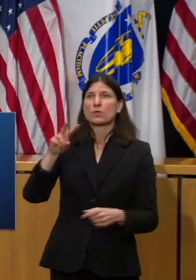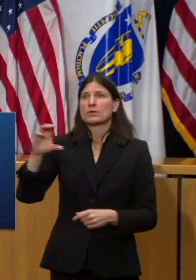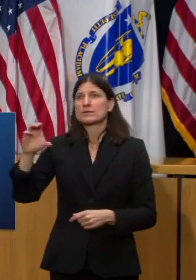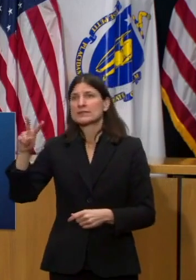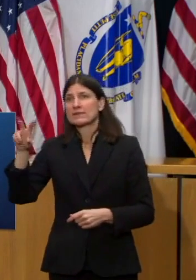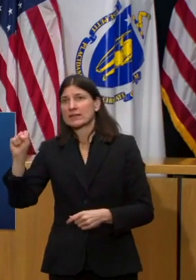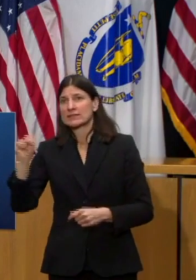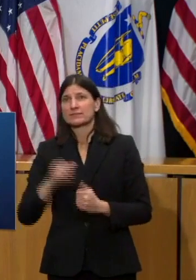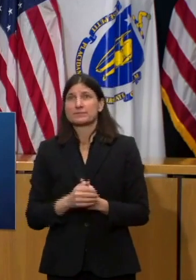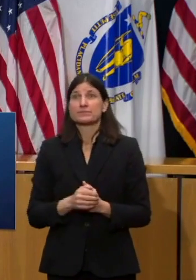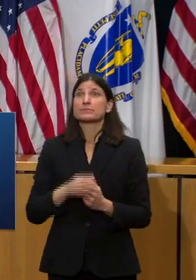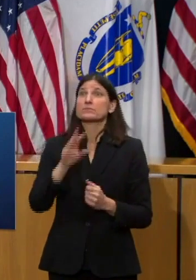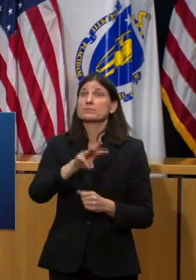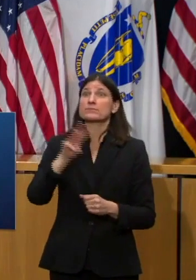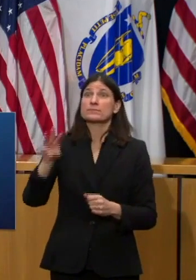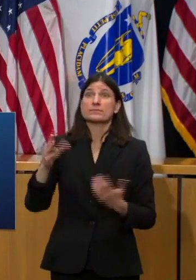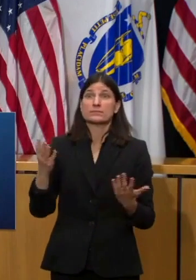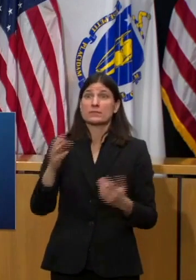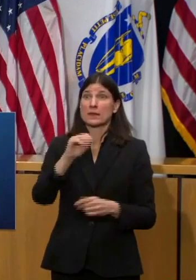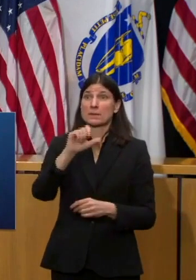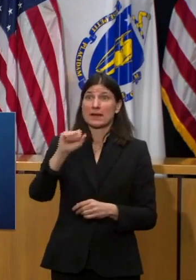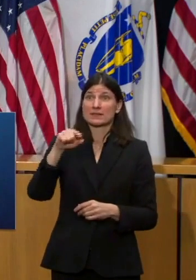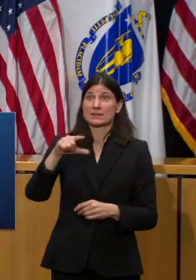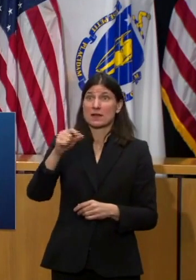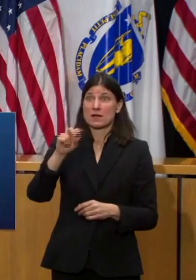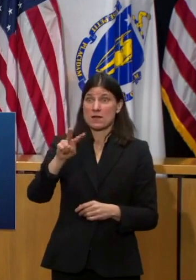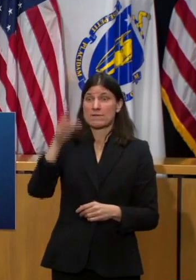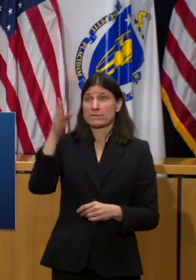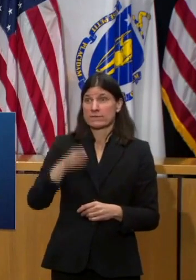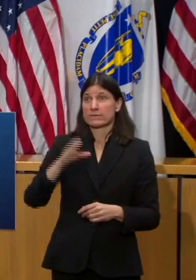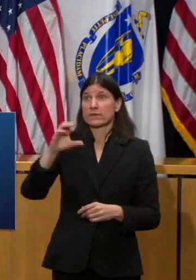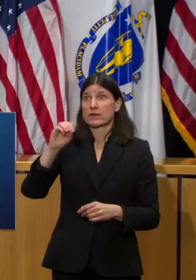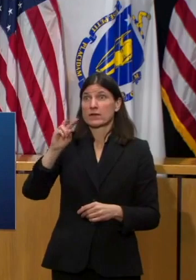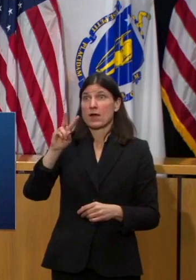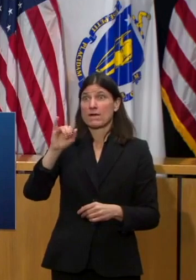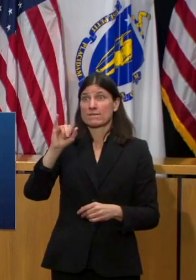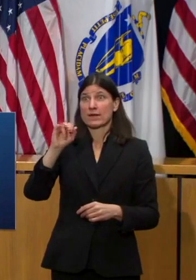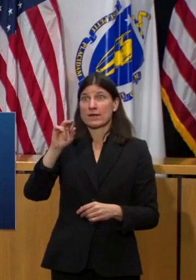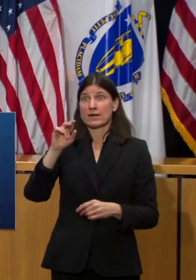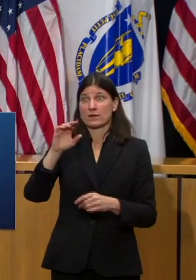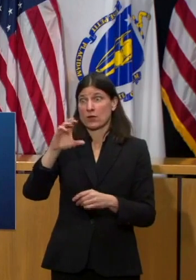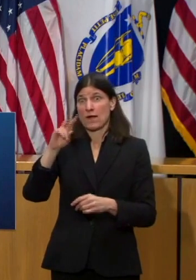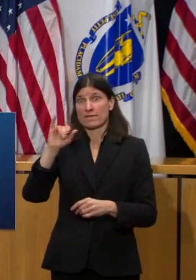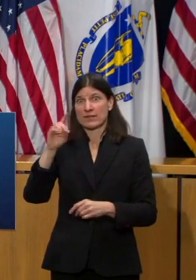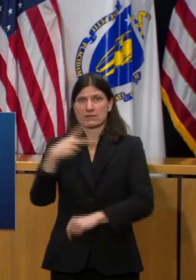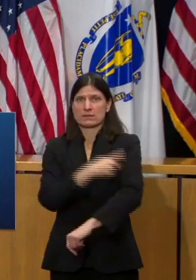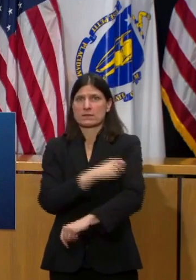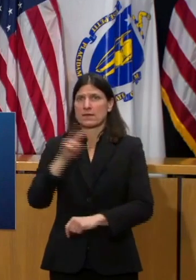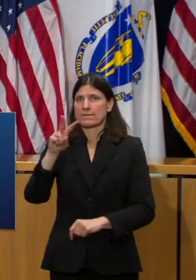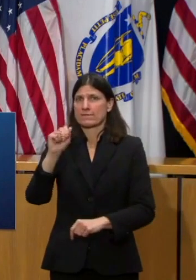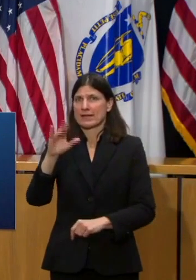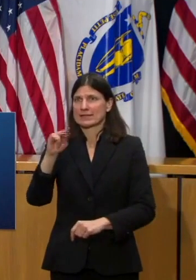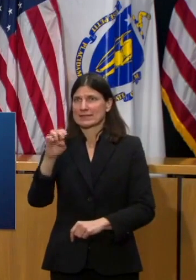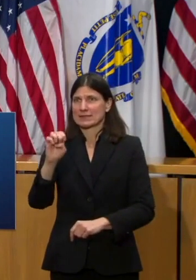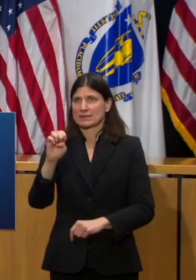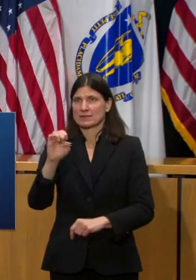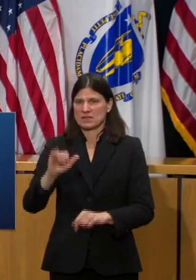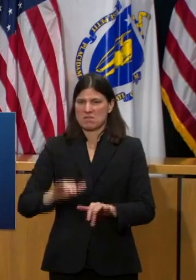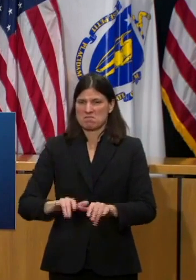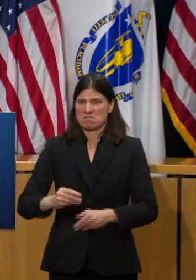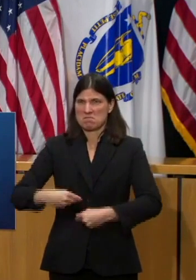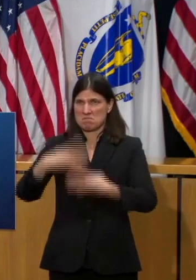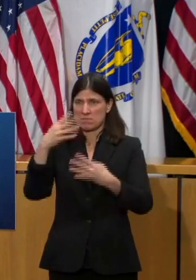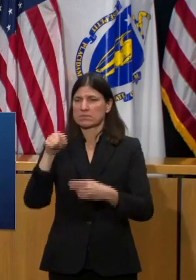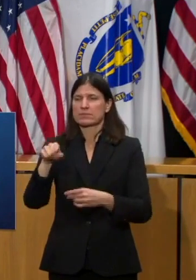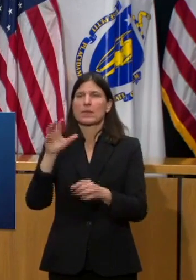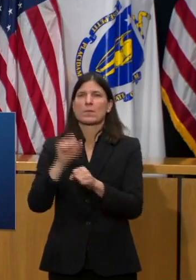mass.gov/COVID-vaccine. People who are unable to use the website to make an appointment via the internet can continue to call 211